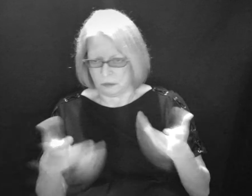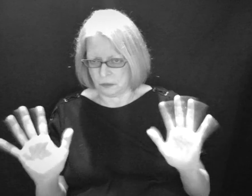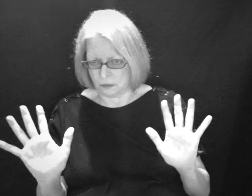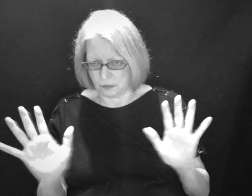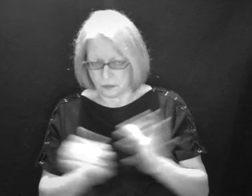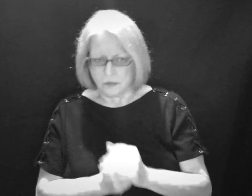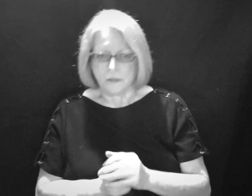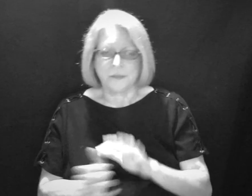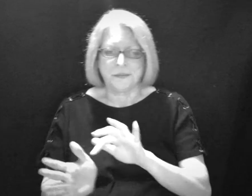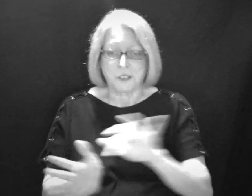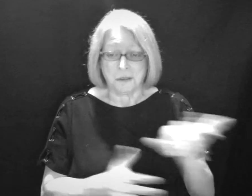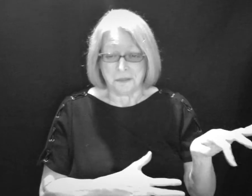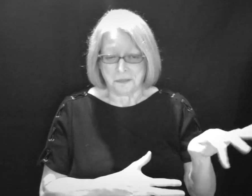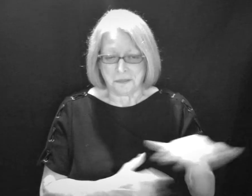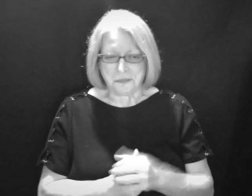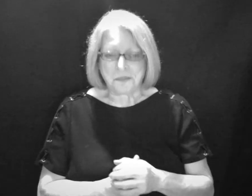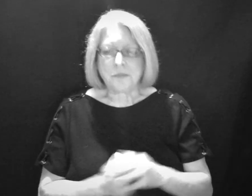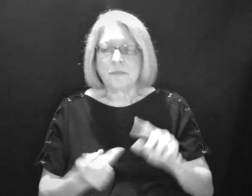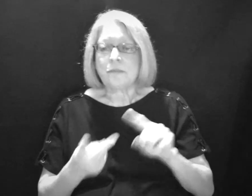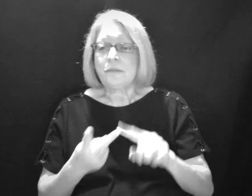316. Margin bottom,